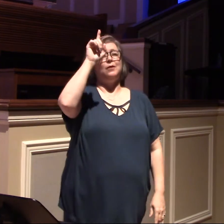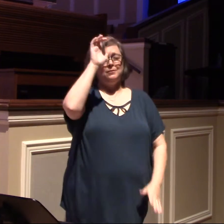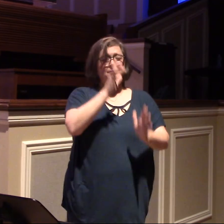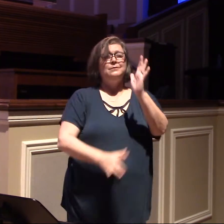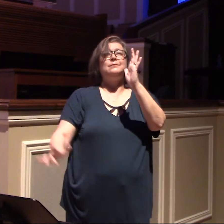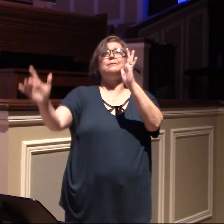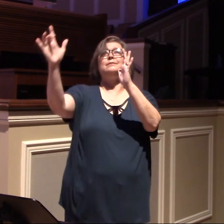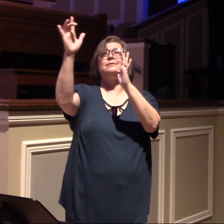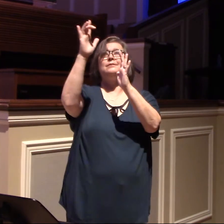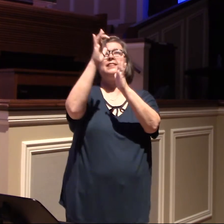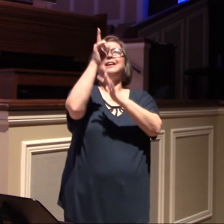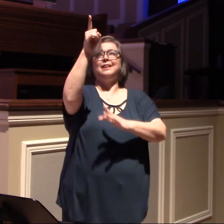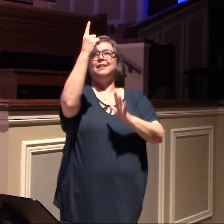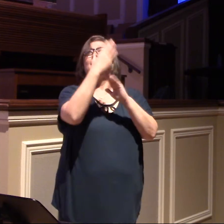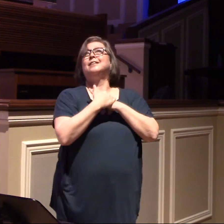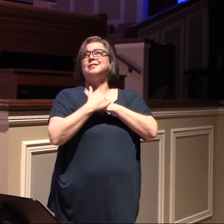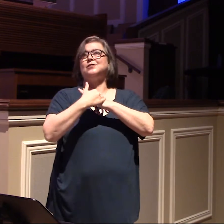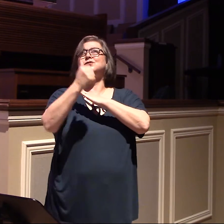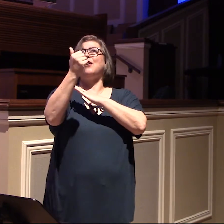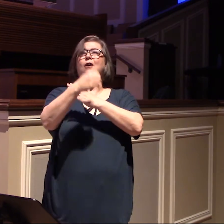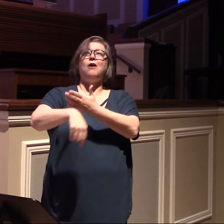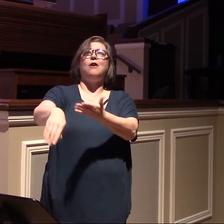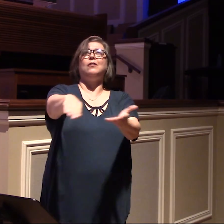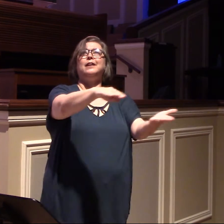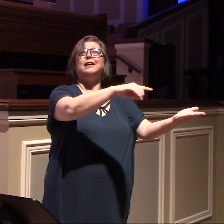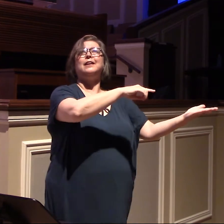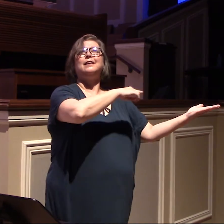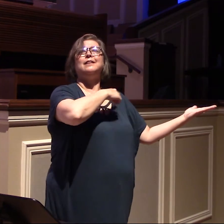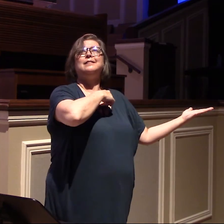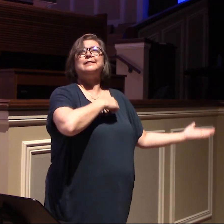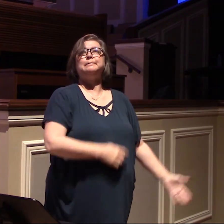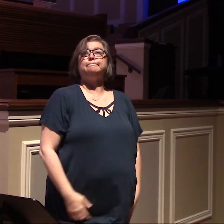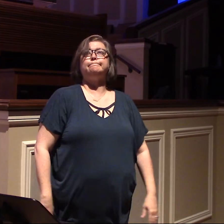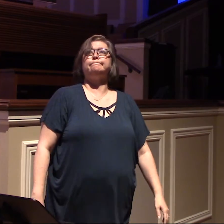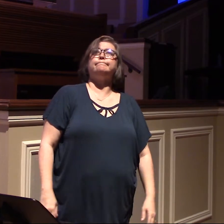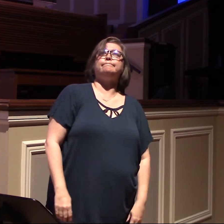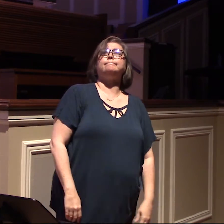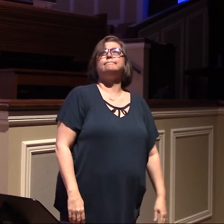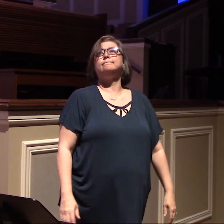from the well? Jesus is calling.